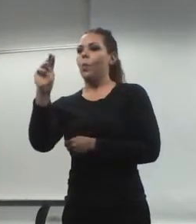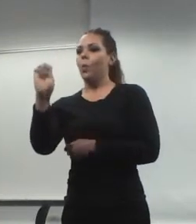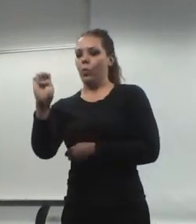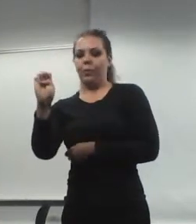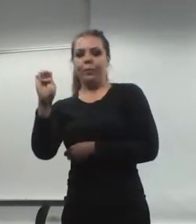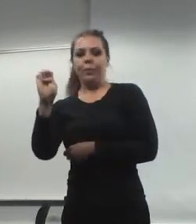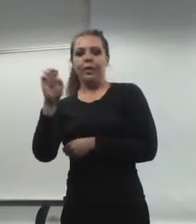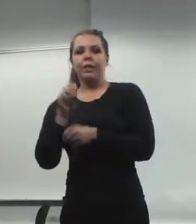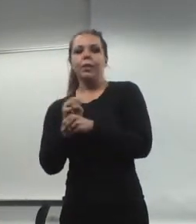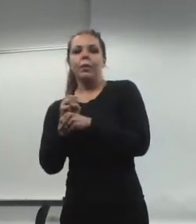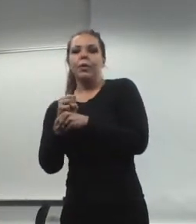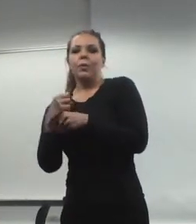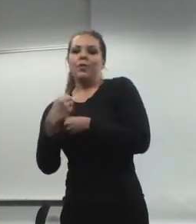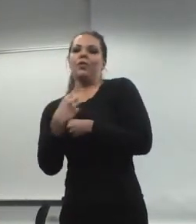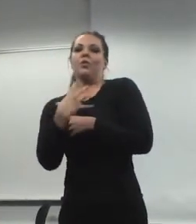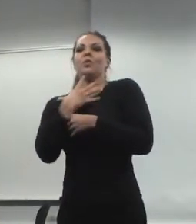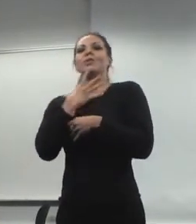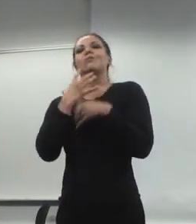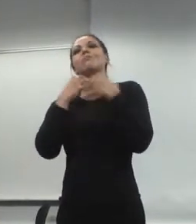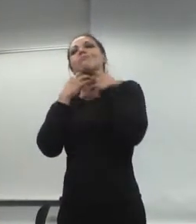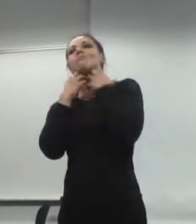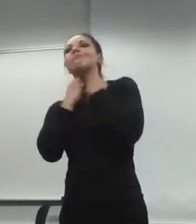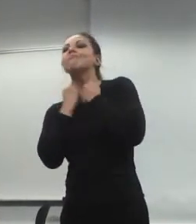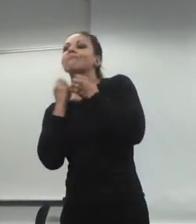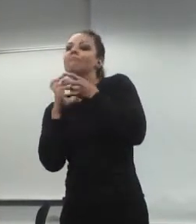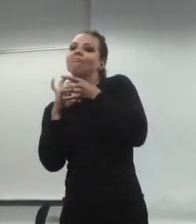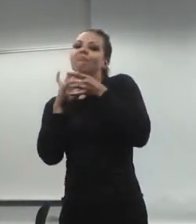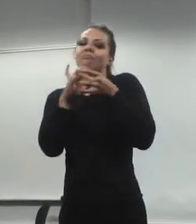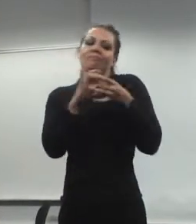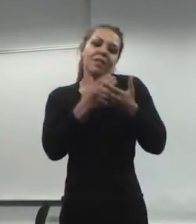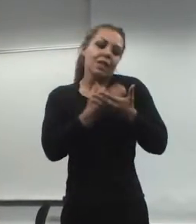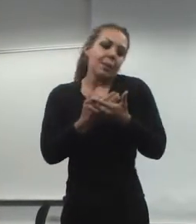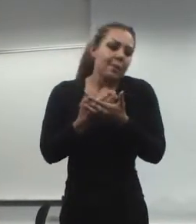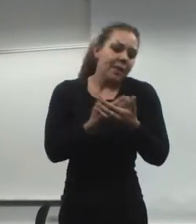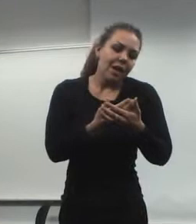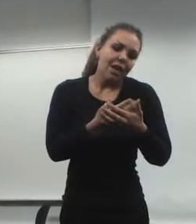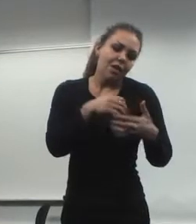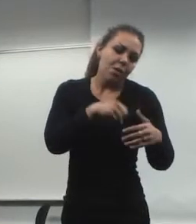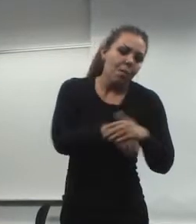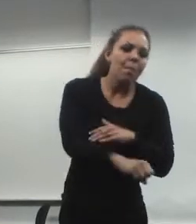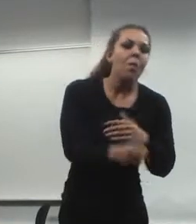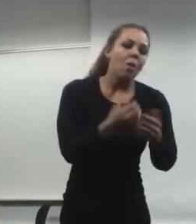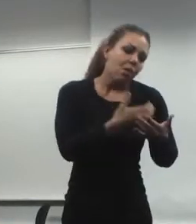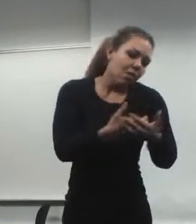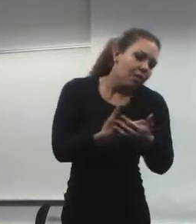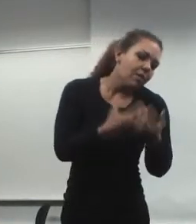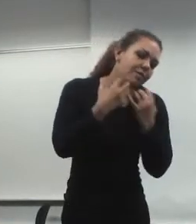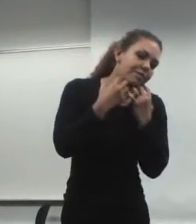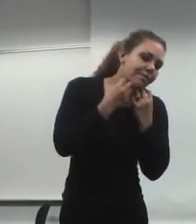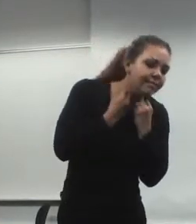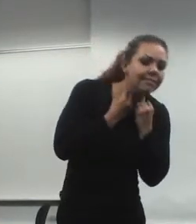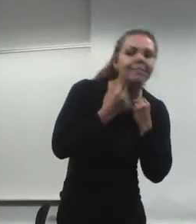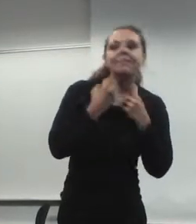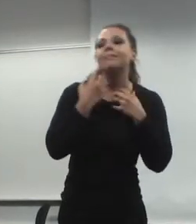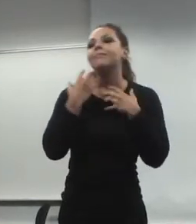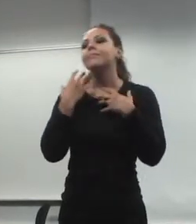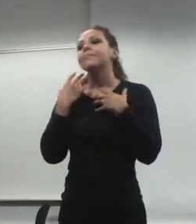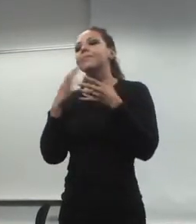warm feelings, feelings of connection to your baby after your baby is born, and it contributes to the feelings that we feel when we fall